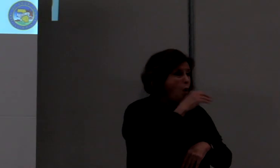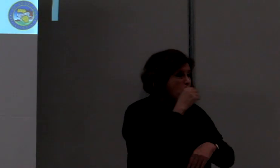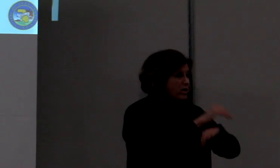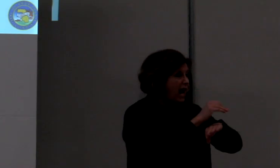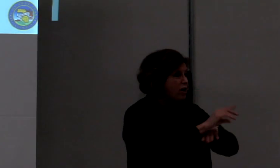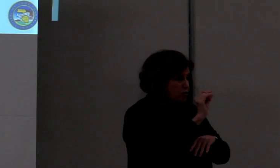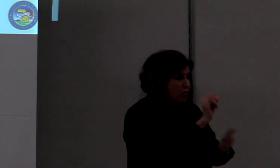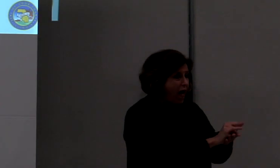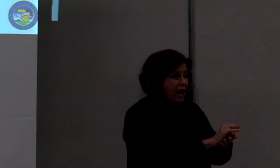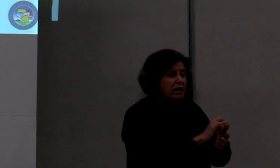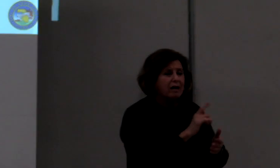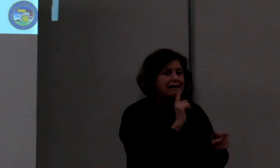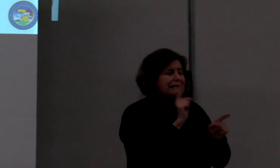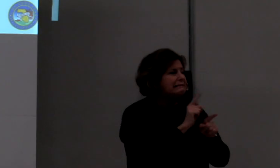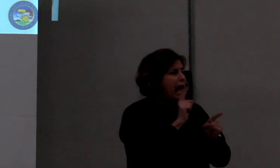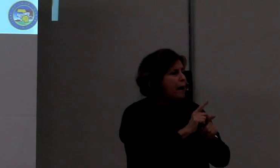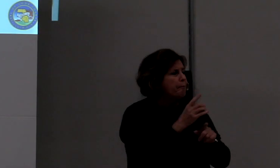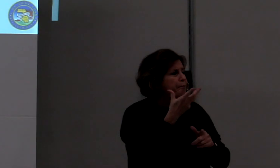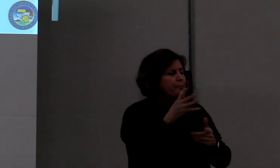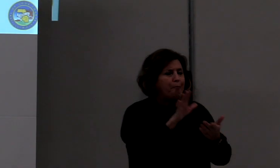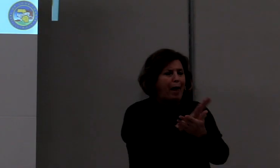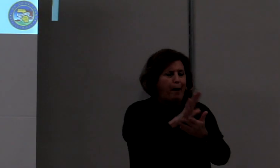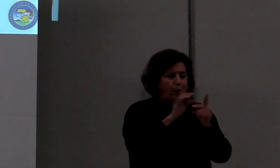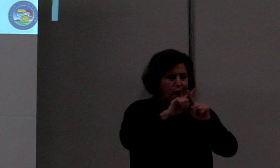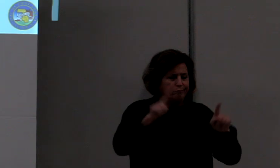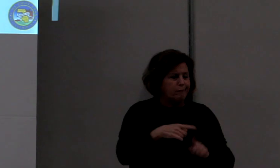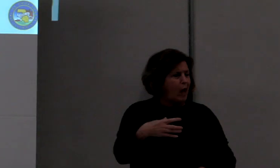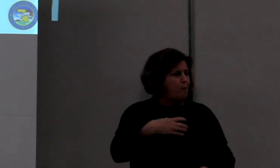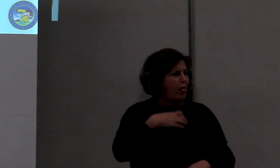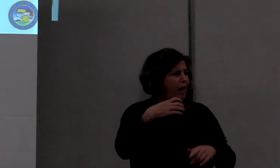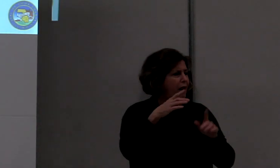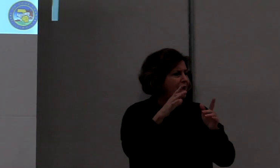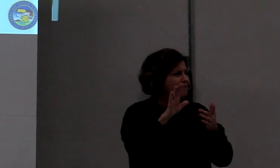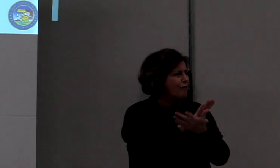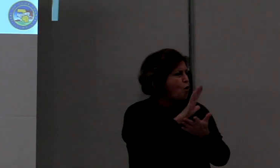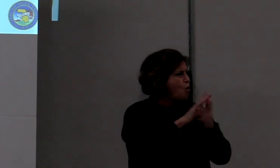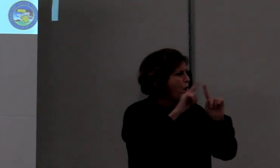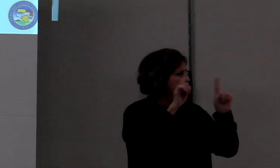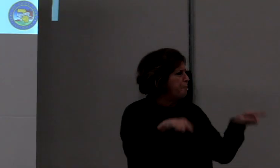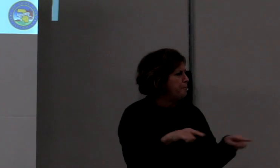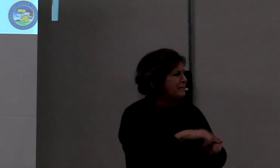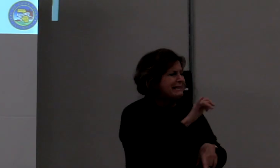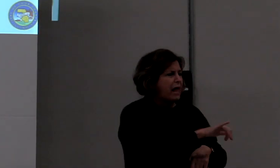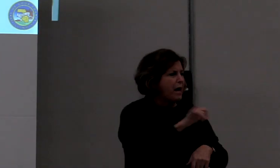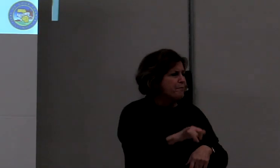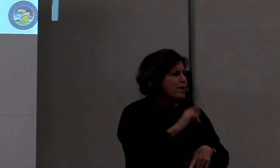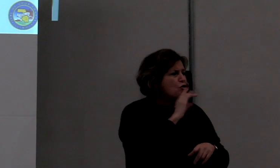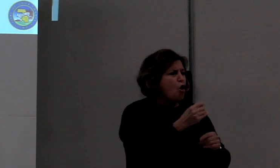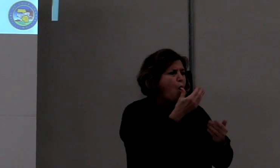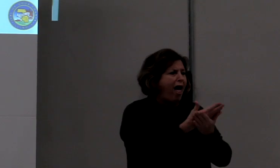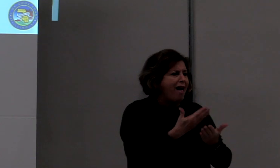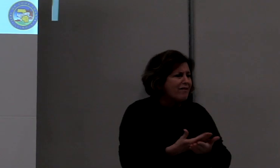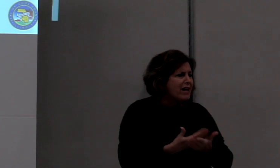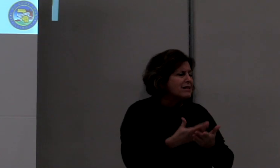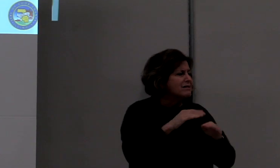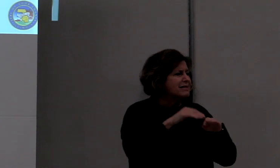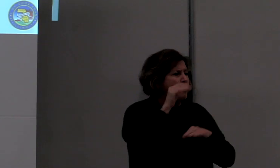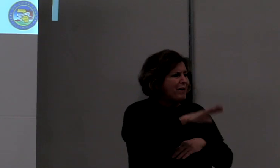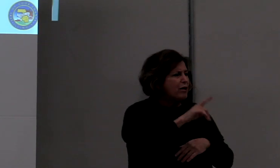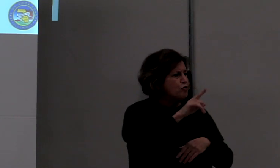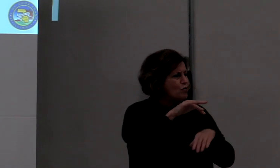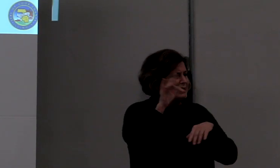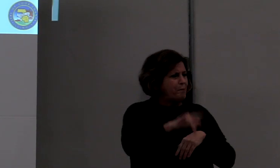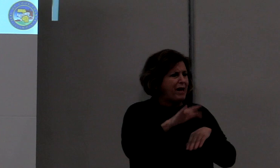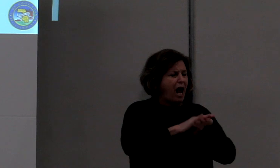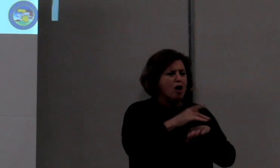It's the same thing as handing in one of the paper complaint forms today, though. We're going to do it. There was no evidence submitted when you did it like this because you